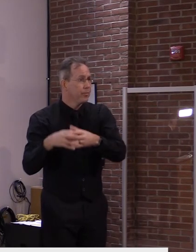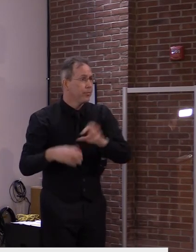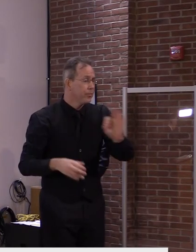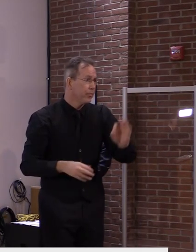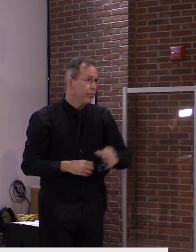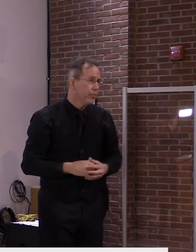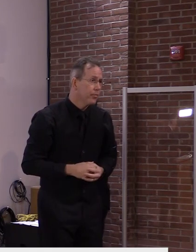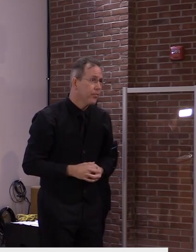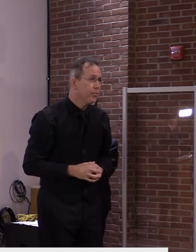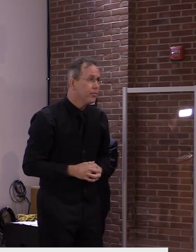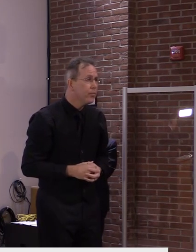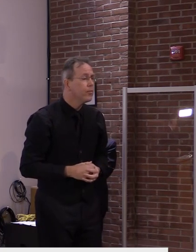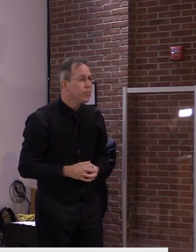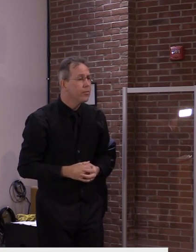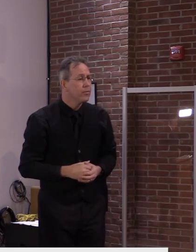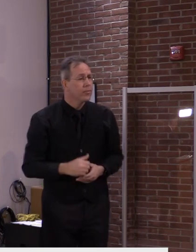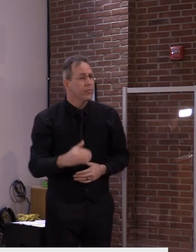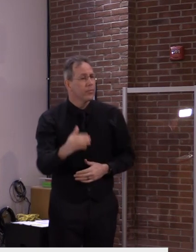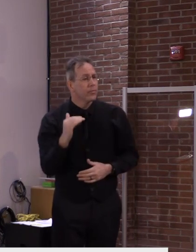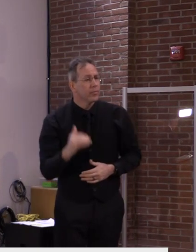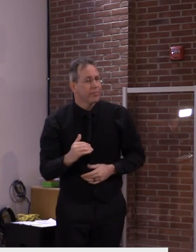Chris, the Newport Daily Express.